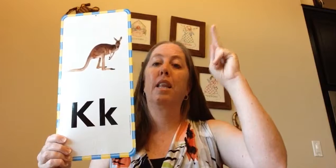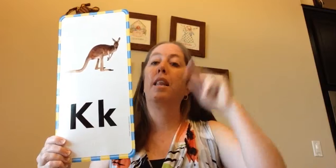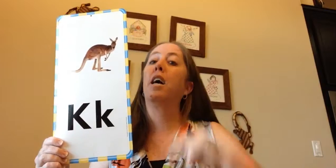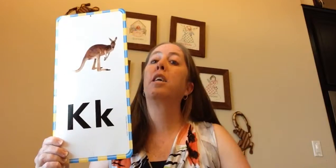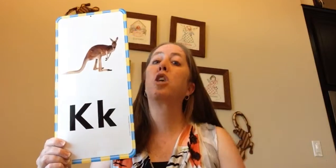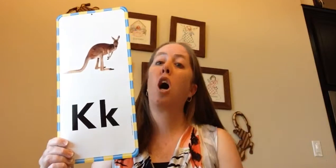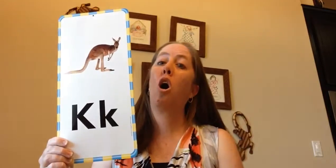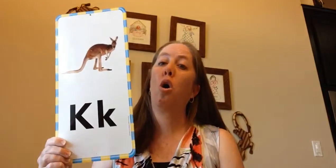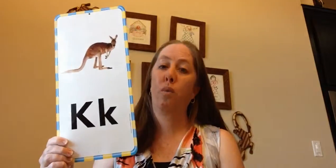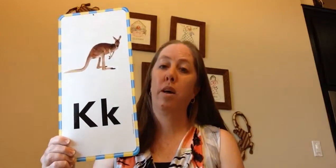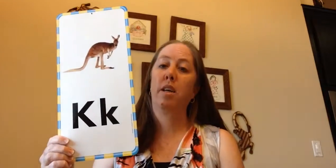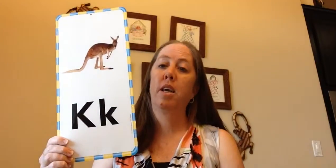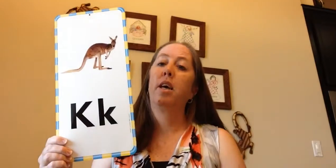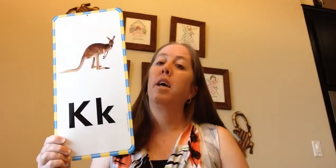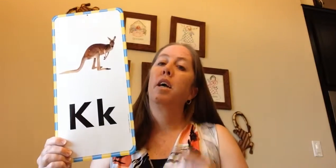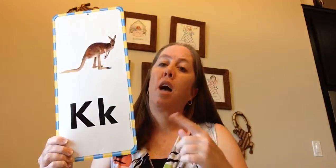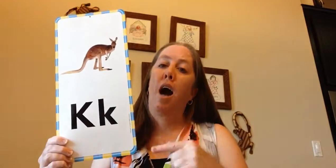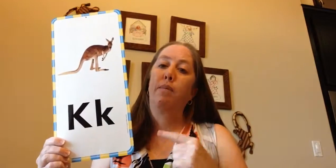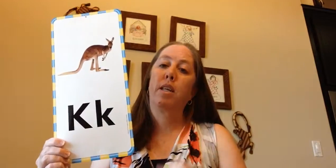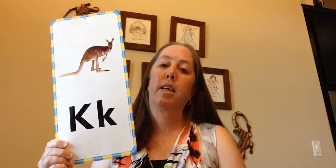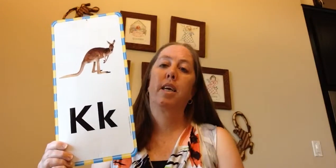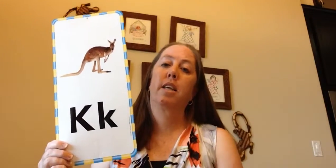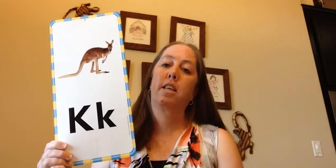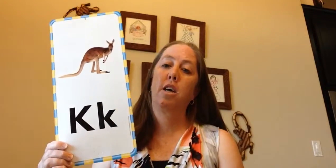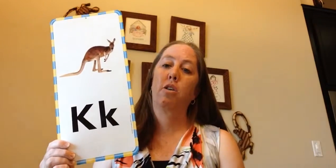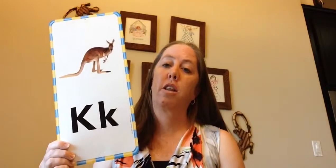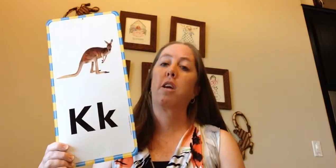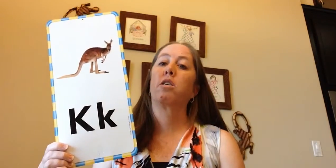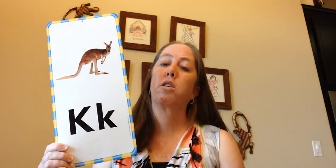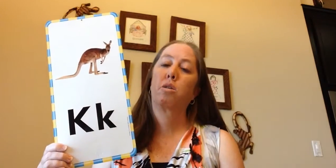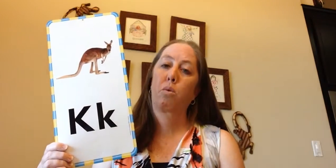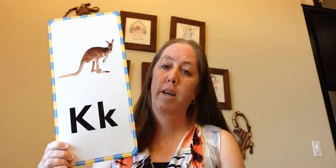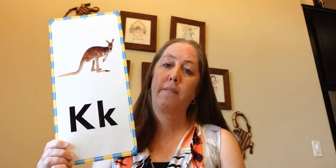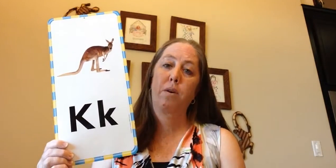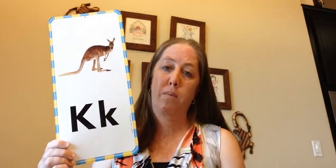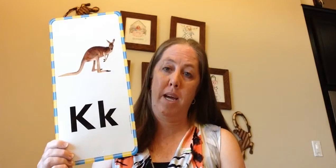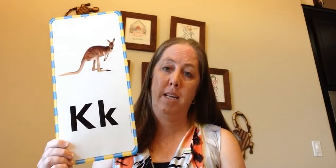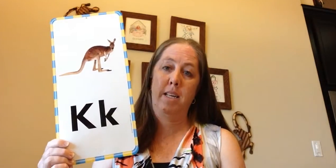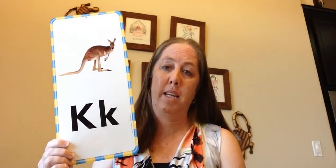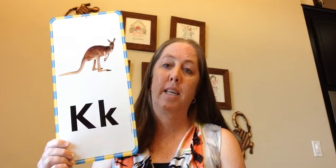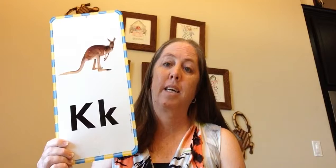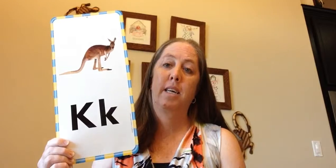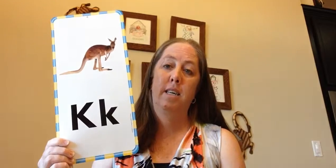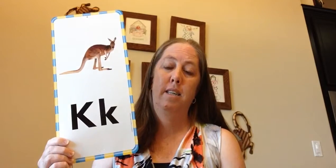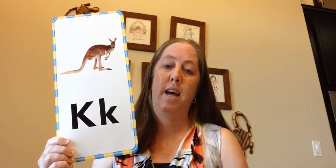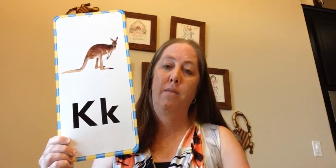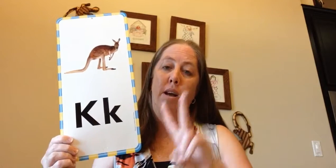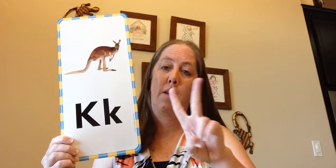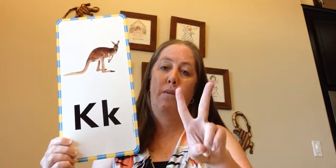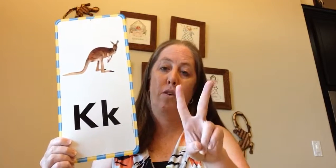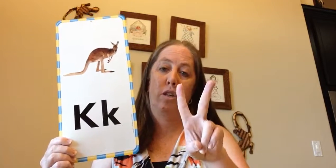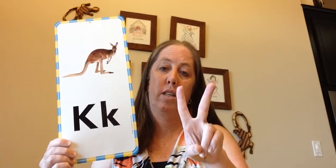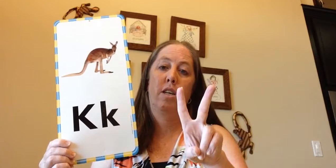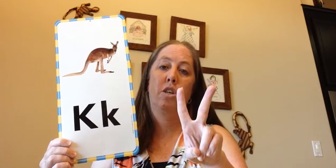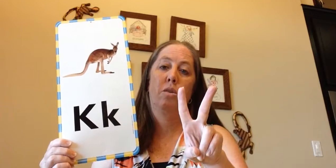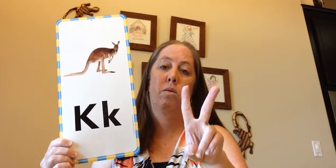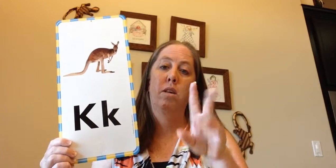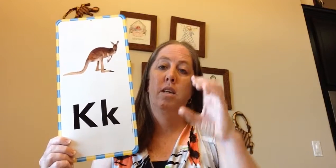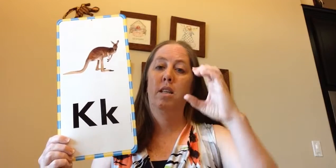The tall one. I want the kids to know that there's three different ways to get the k sound. Right now we're focused on two. The